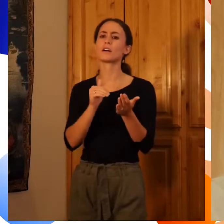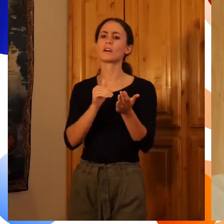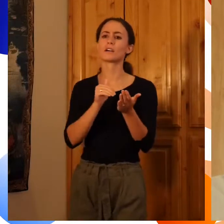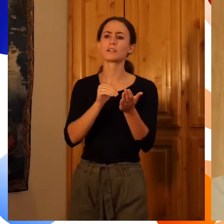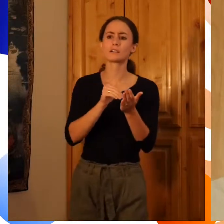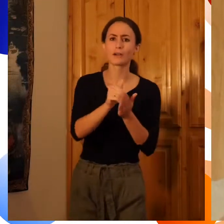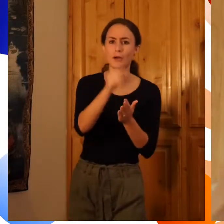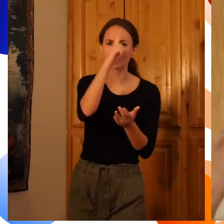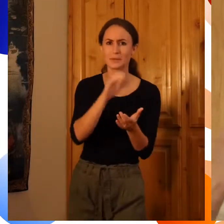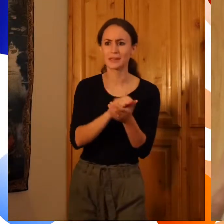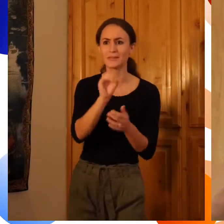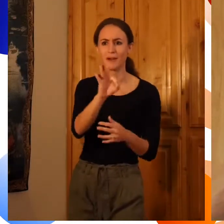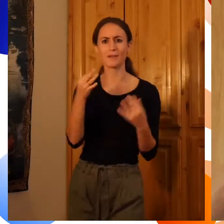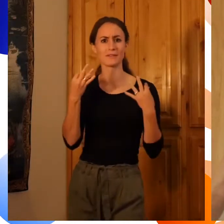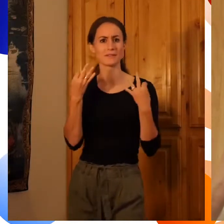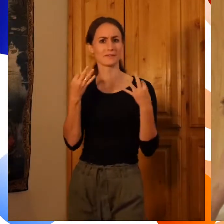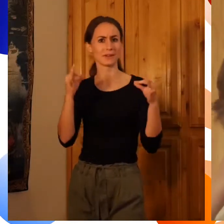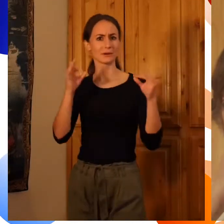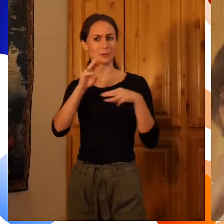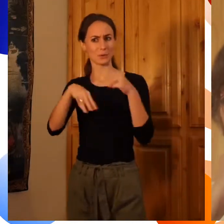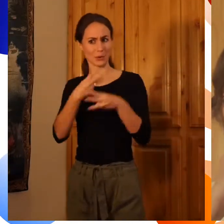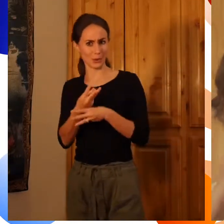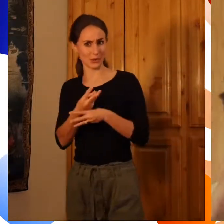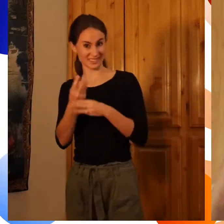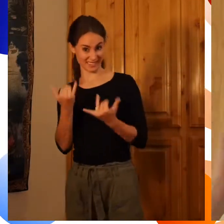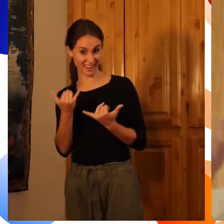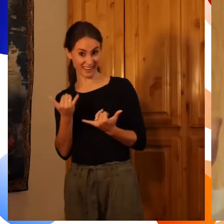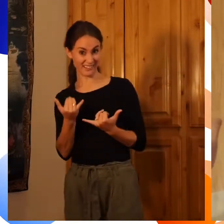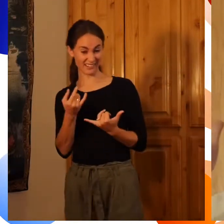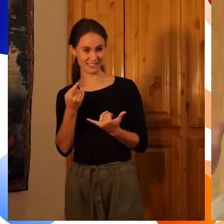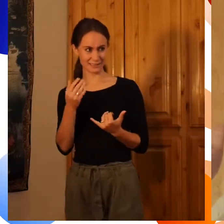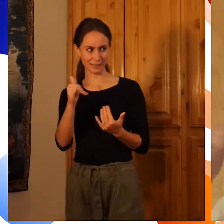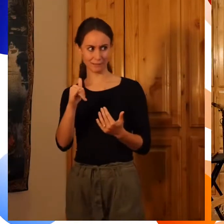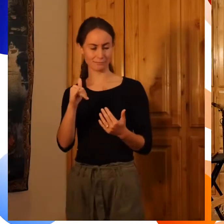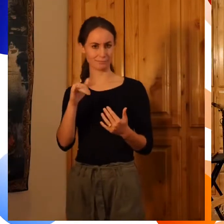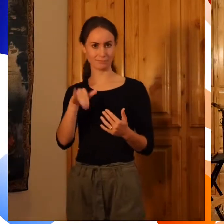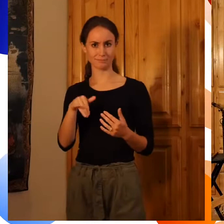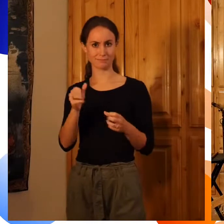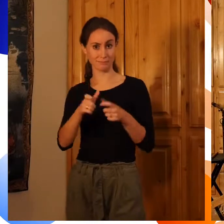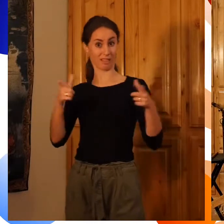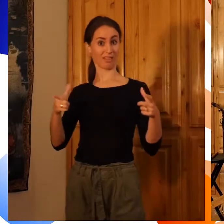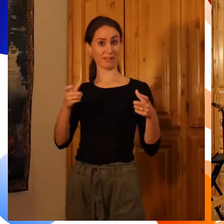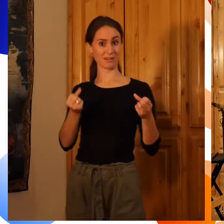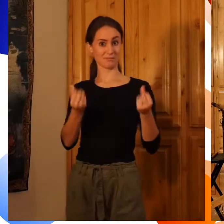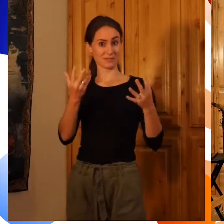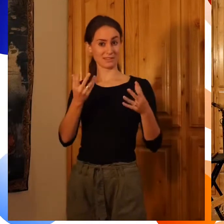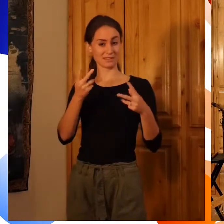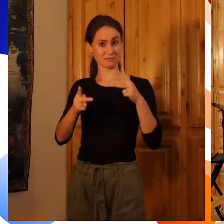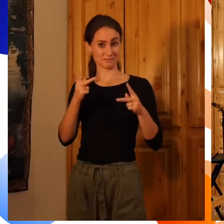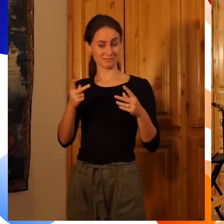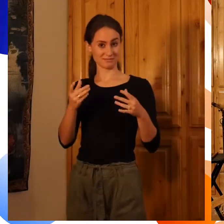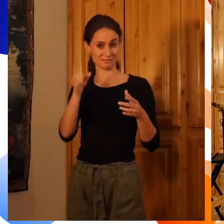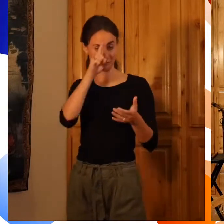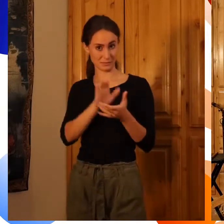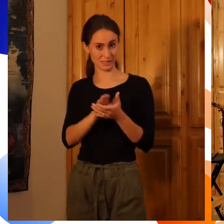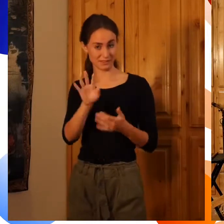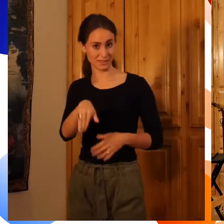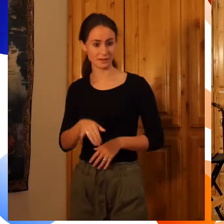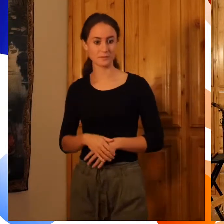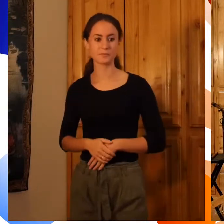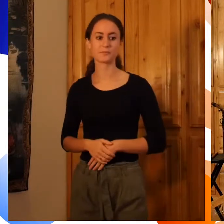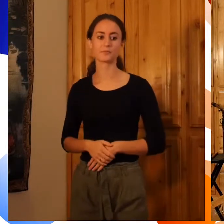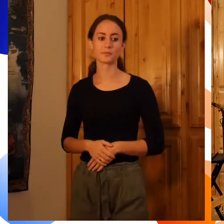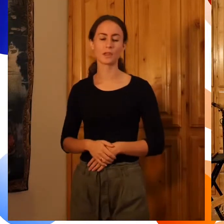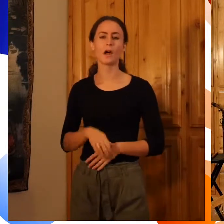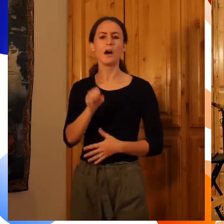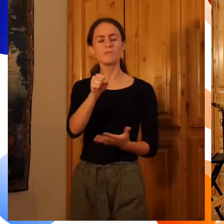things, they have a respect for it. They may not entirely believe it. They are Christian. And like a lot of early Christian beliefs,